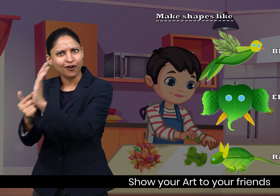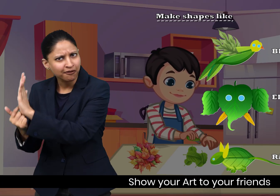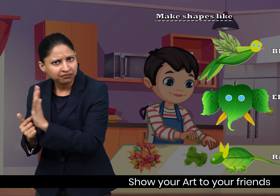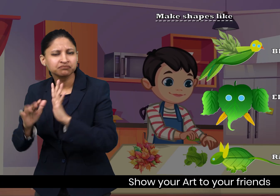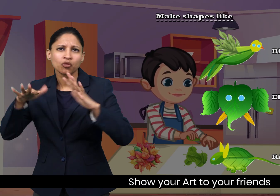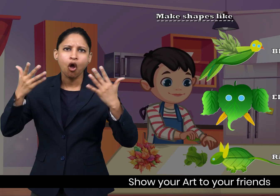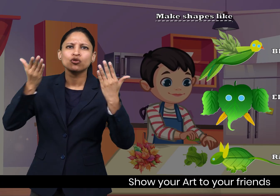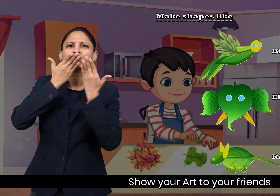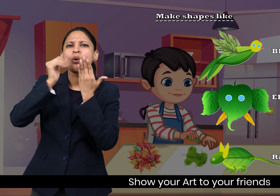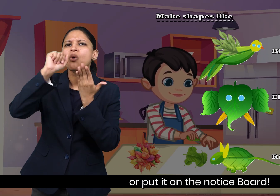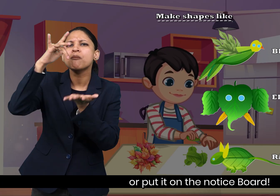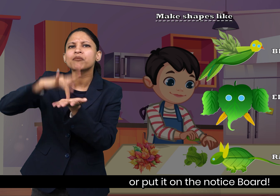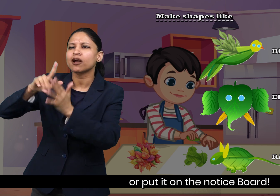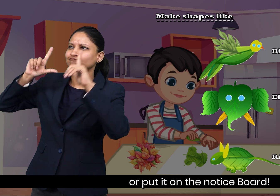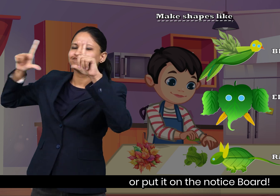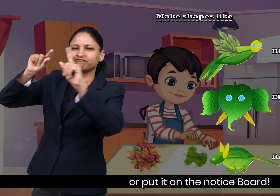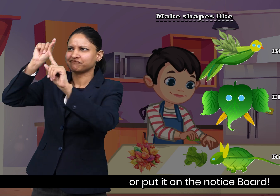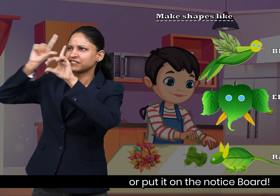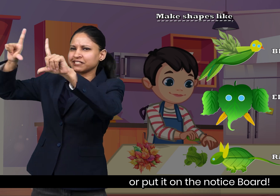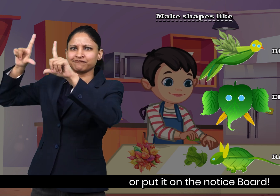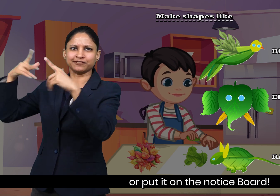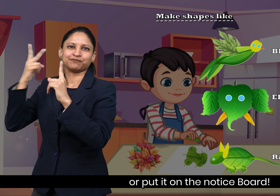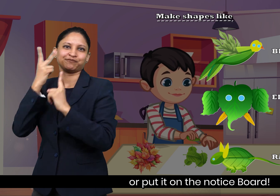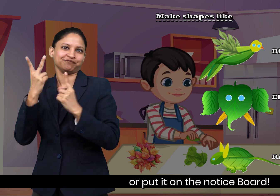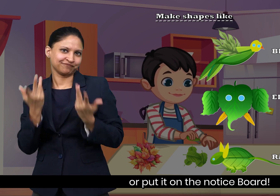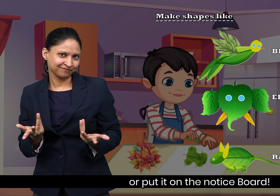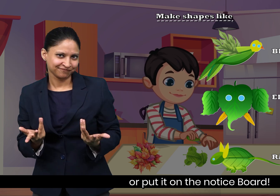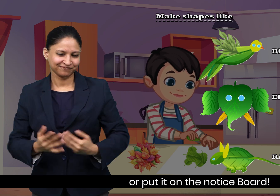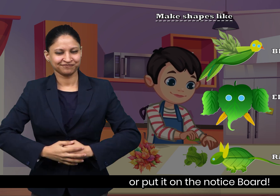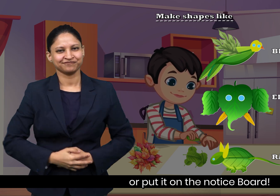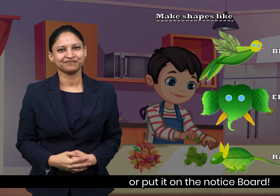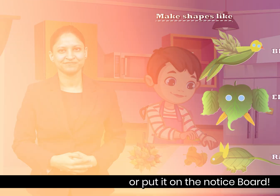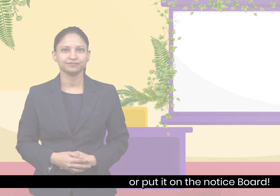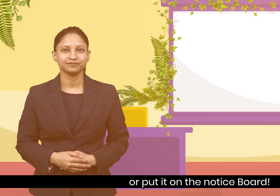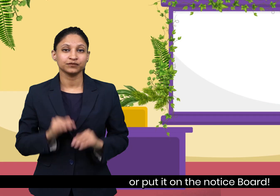Show your art to your friends or put it on the notice board.